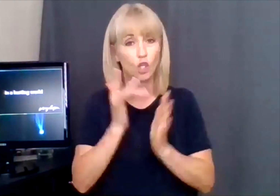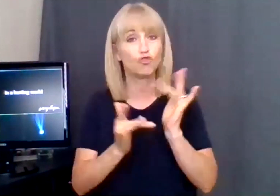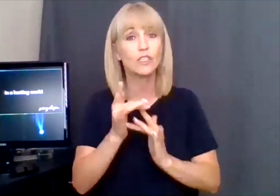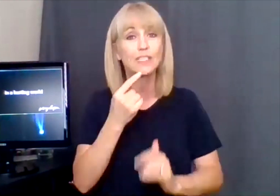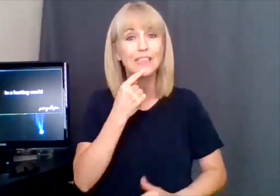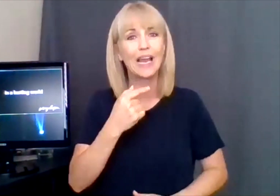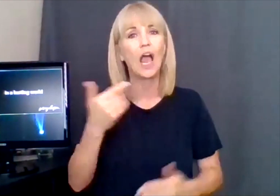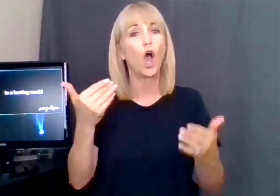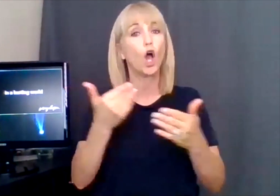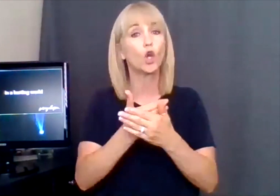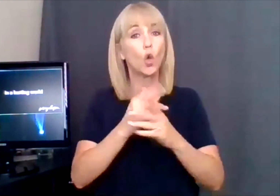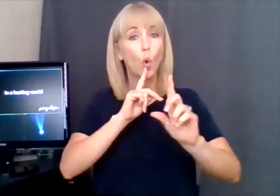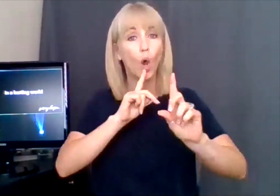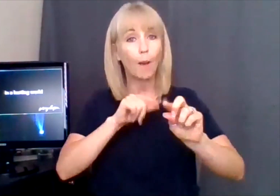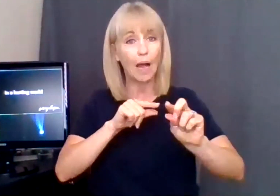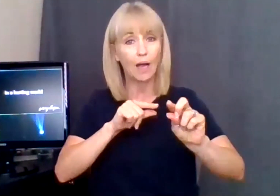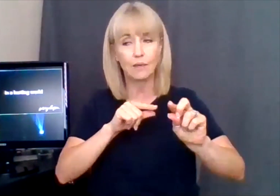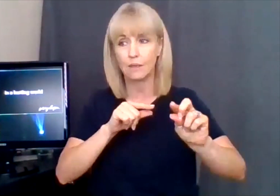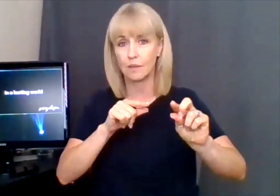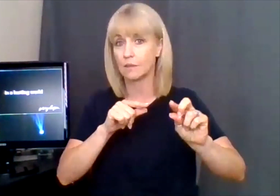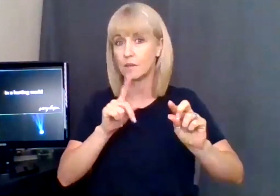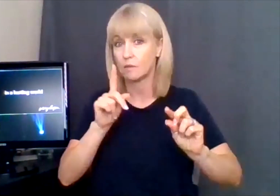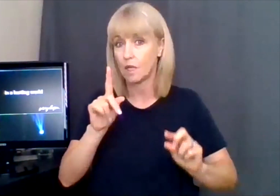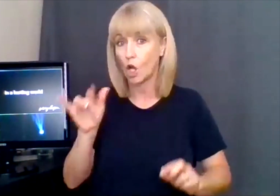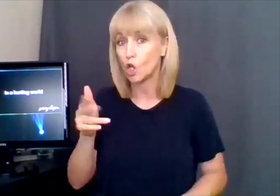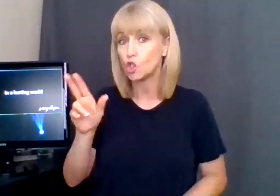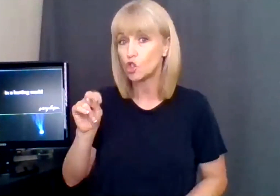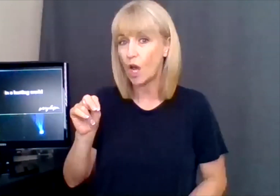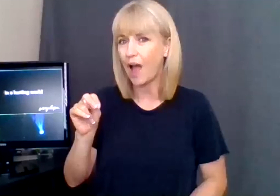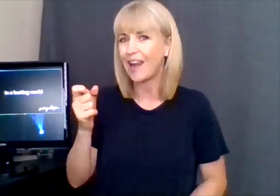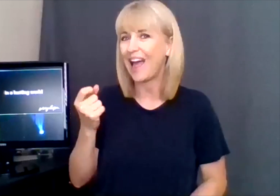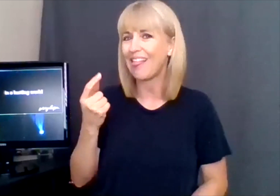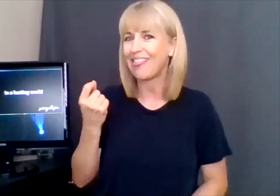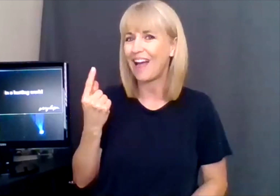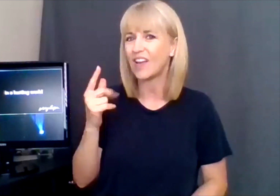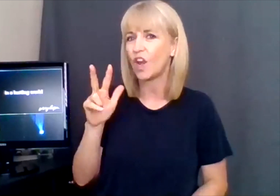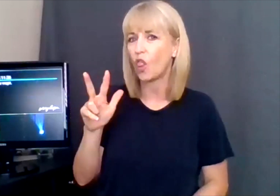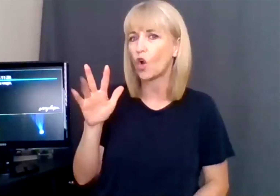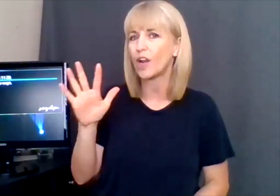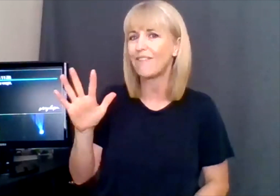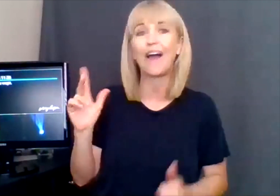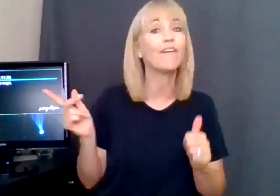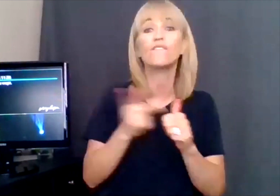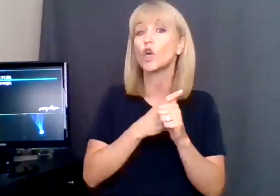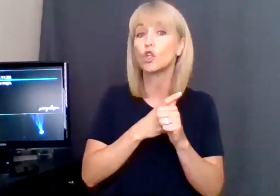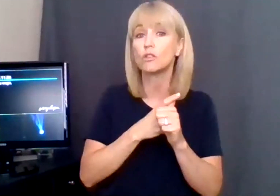new command I give you. No, let me back up. John 11:35. Let's start with that one first. It says, Jesus wept.